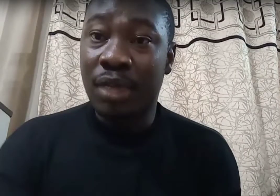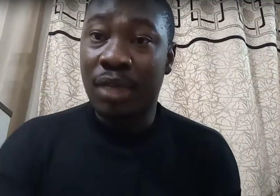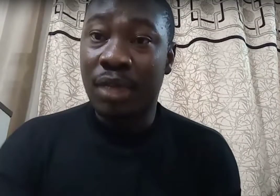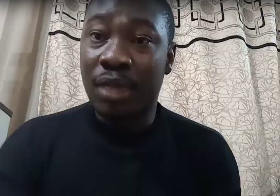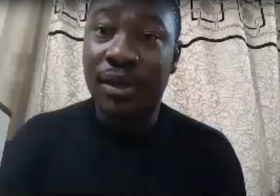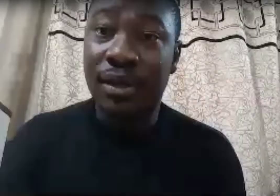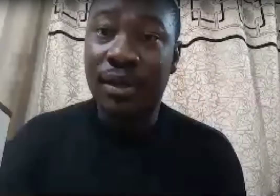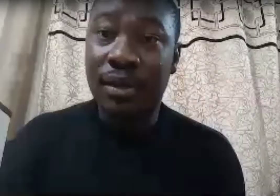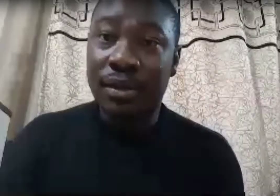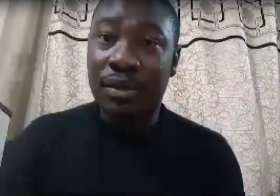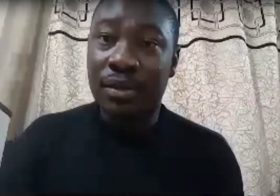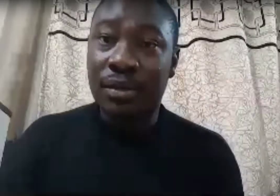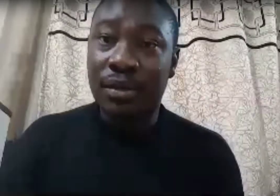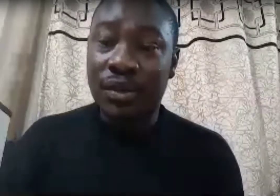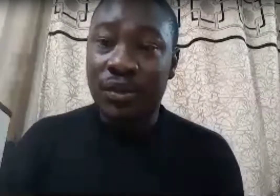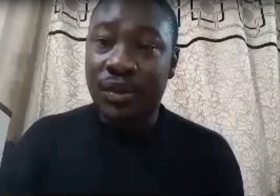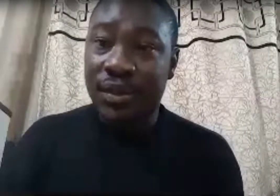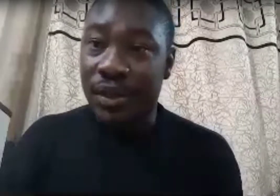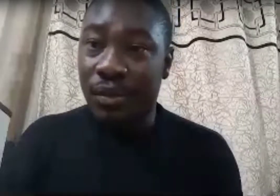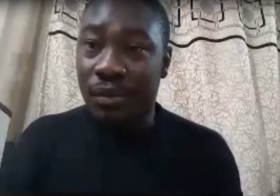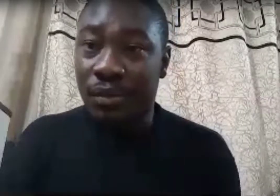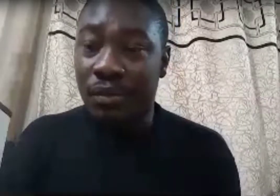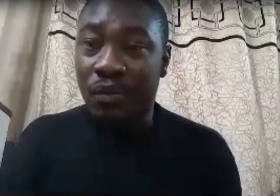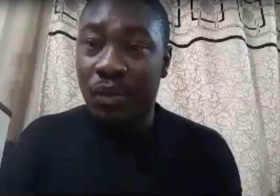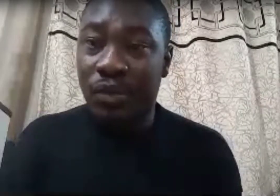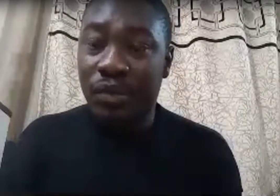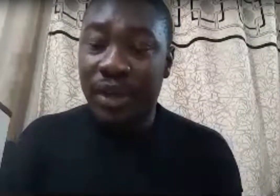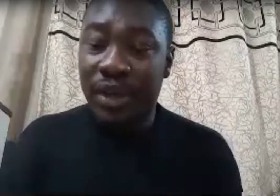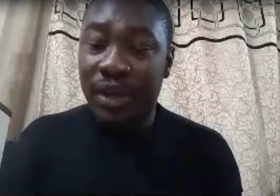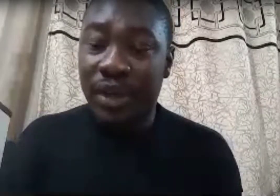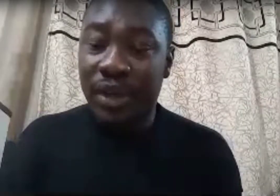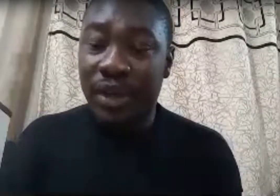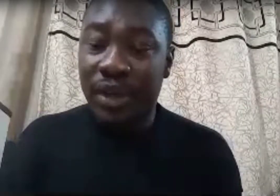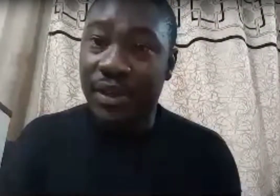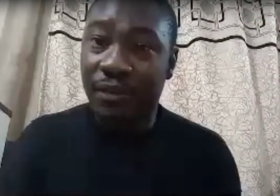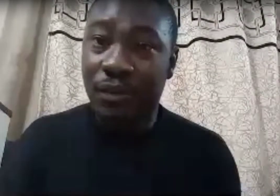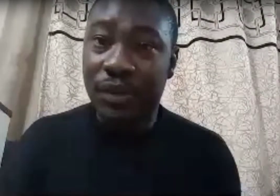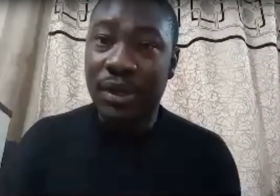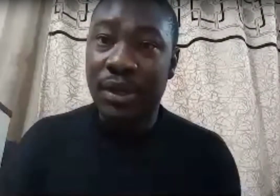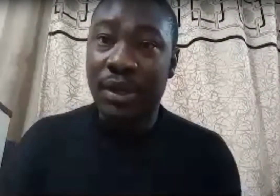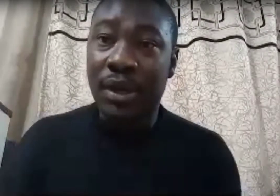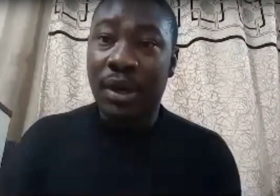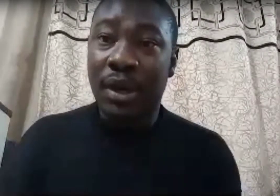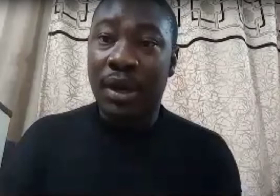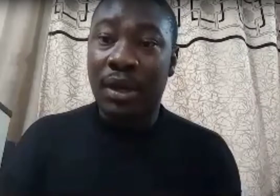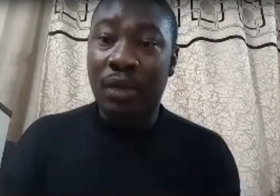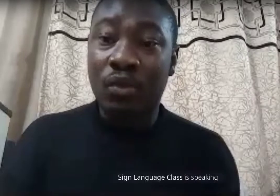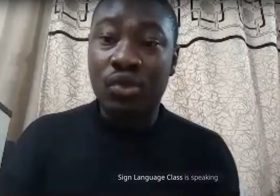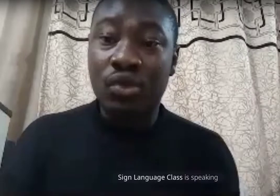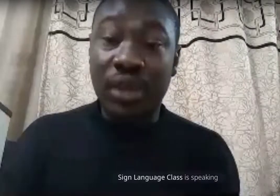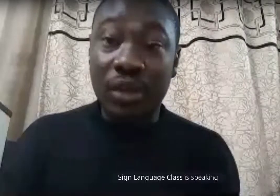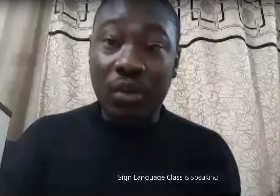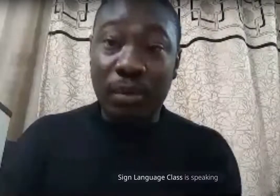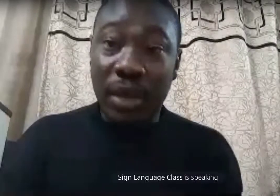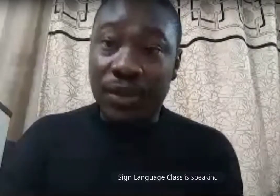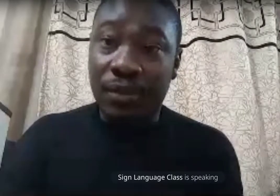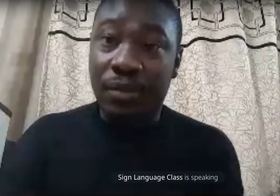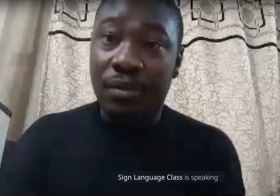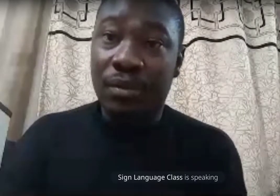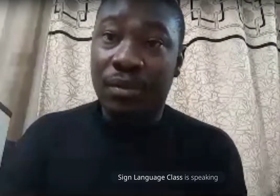effort. And I want to really commend you for your participation in the class, for those who participated. For those who are not